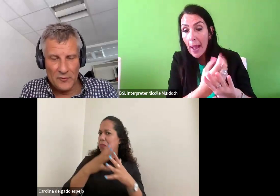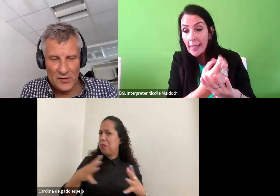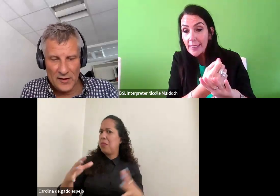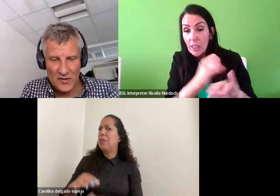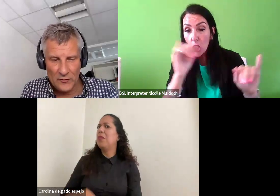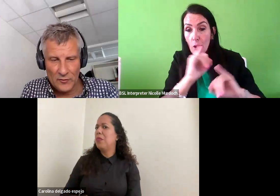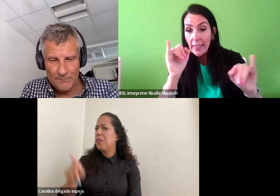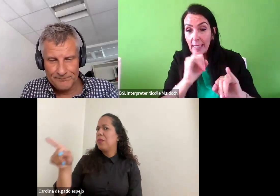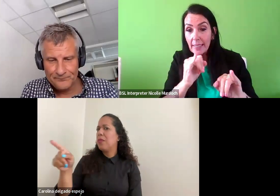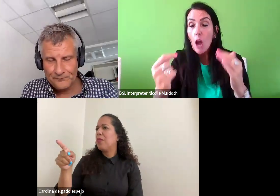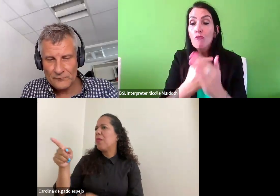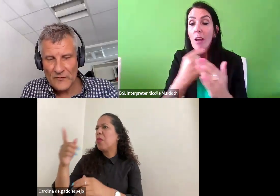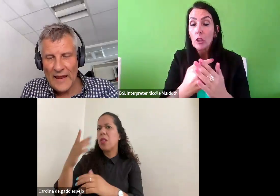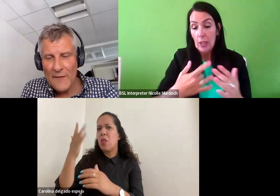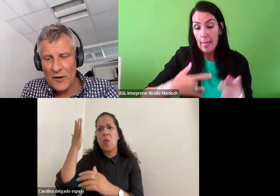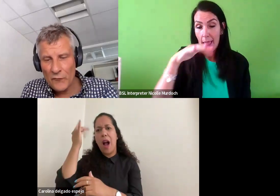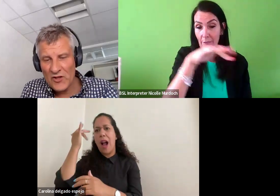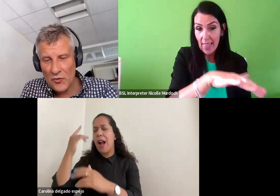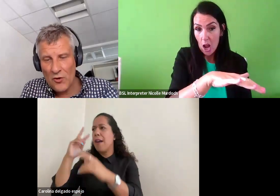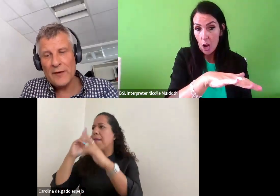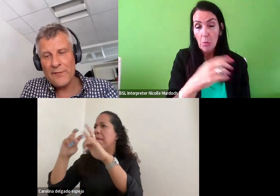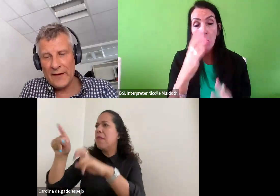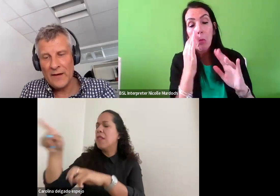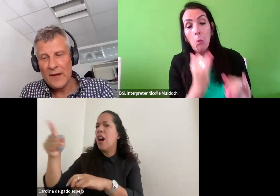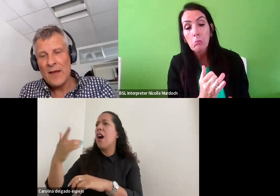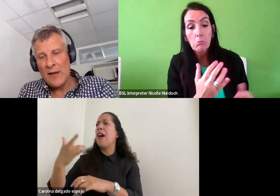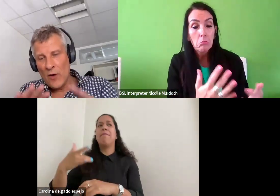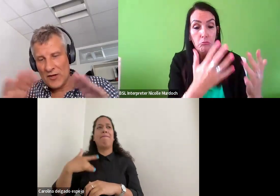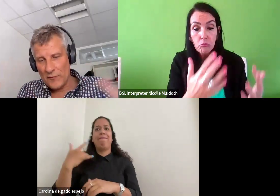these refugees had settled. And